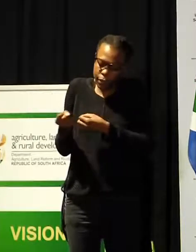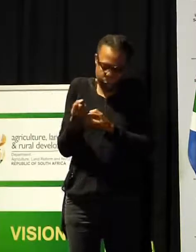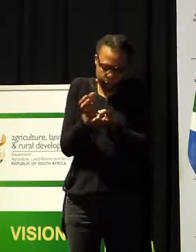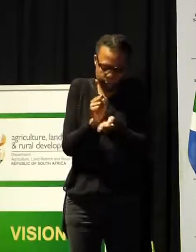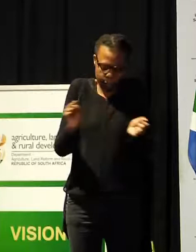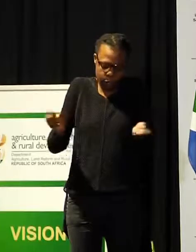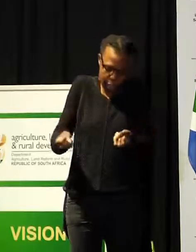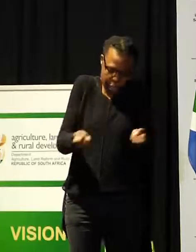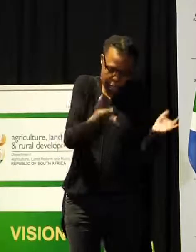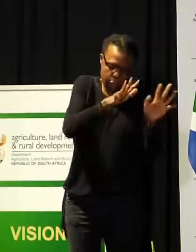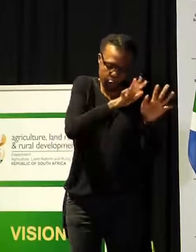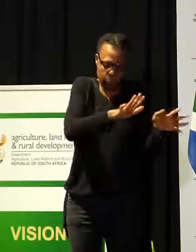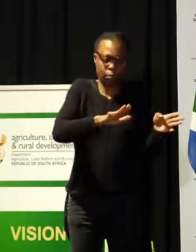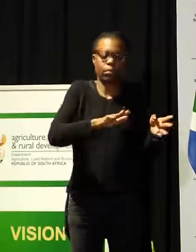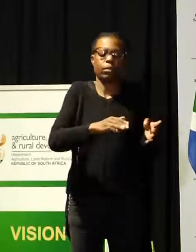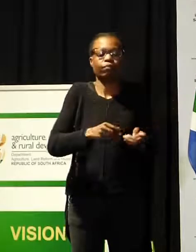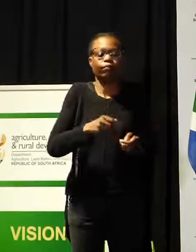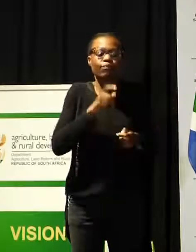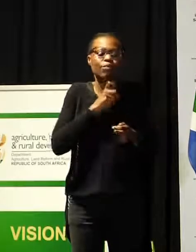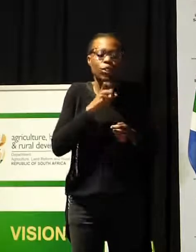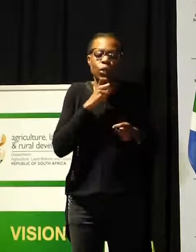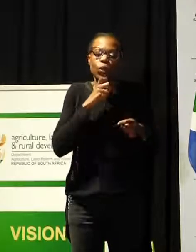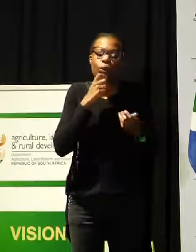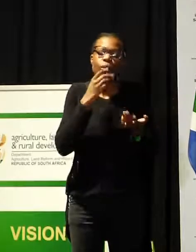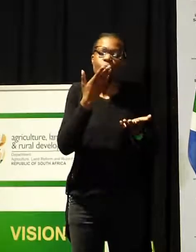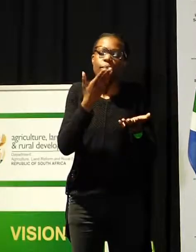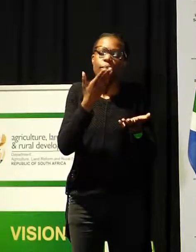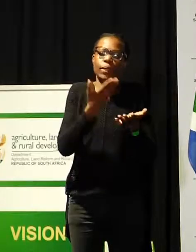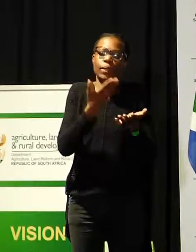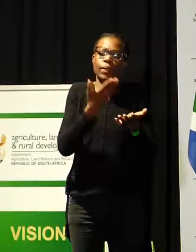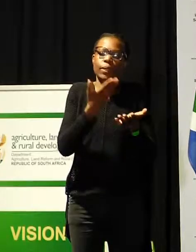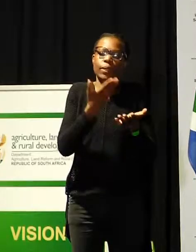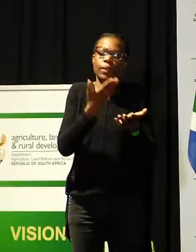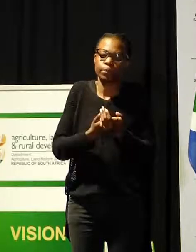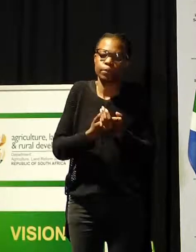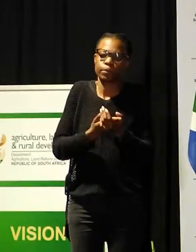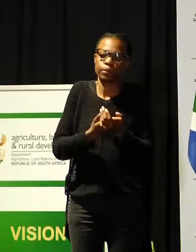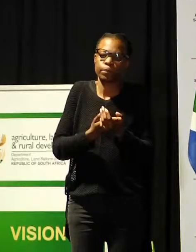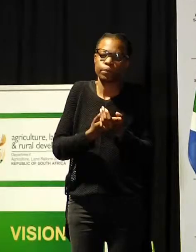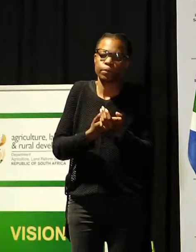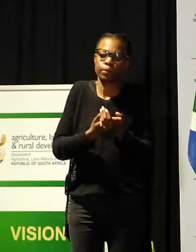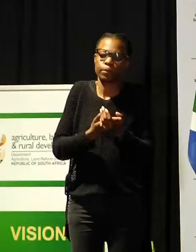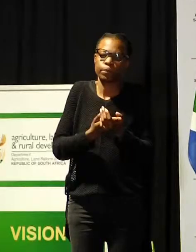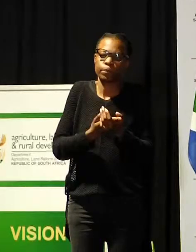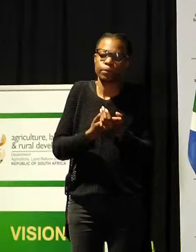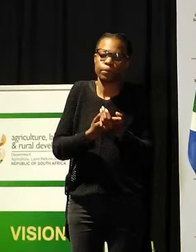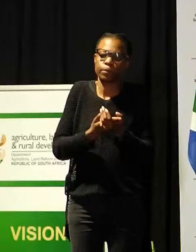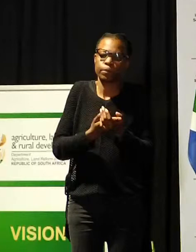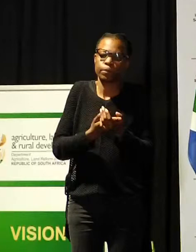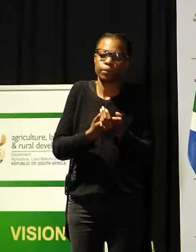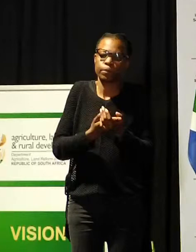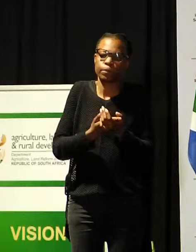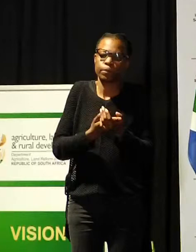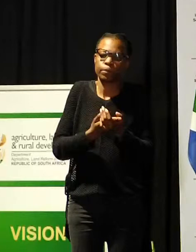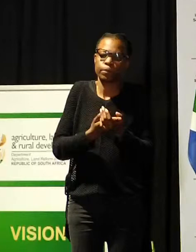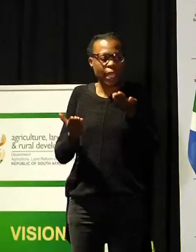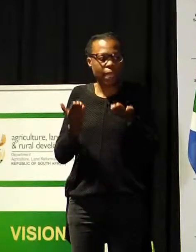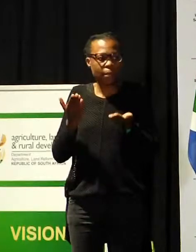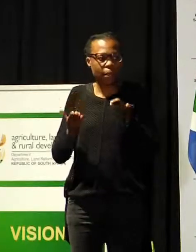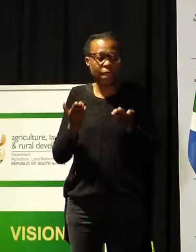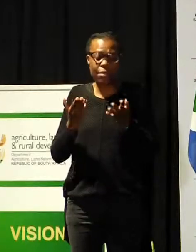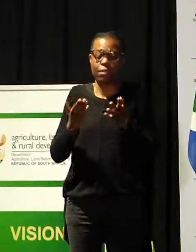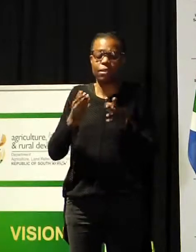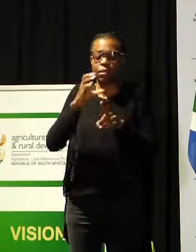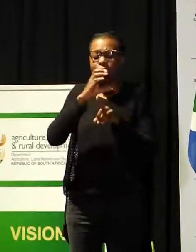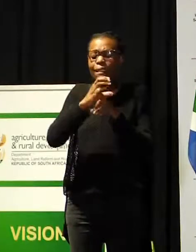the land, state land occupied by traditional communities, where does it belong? In instances where there are